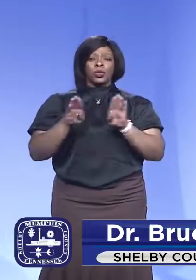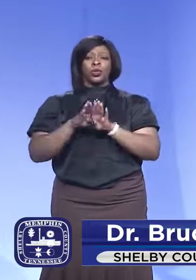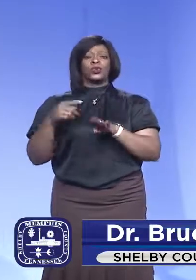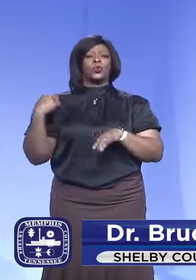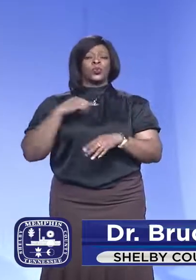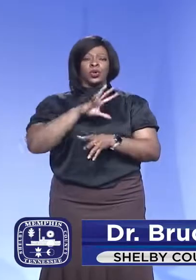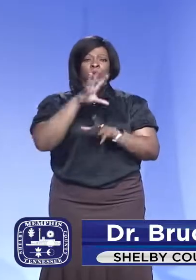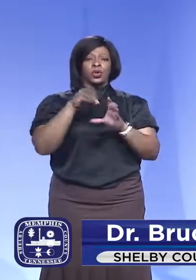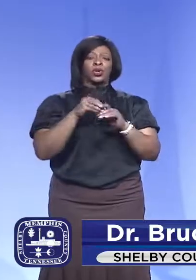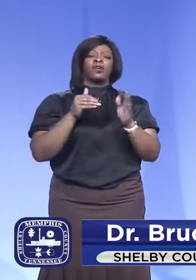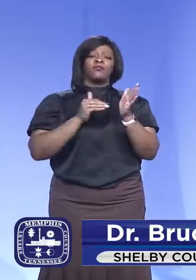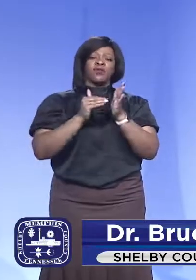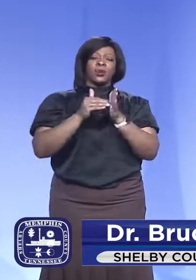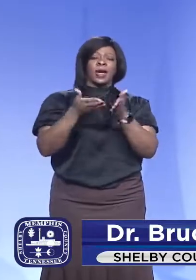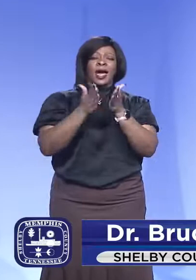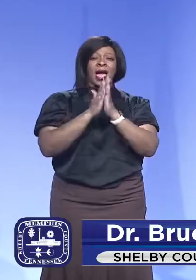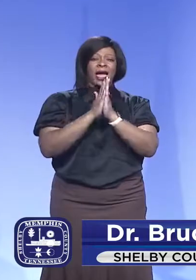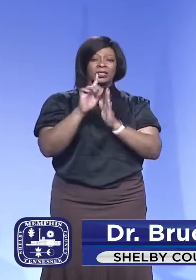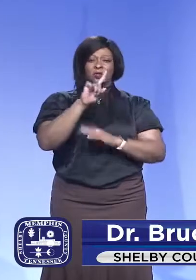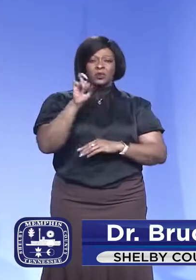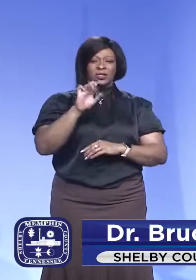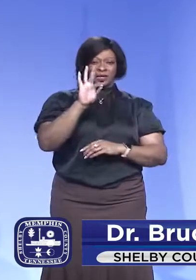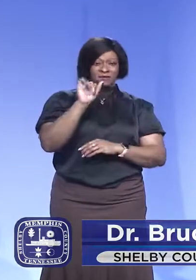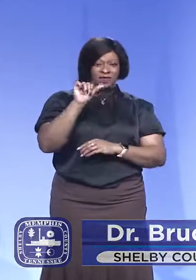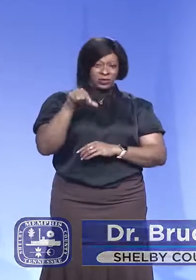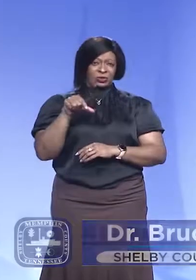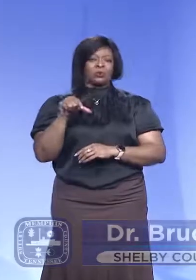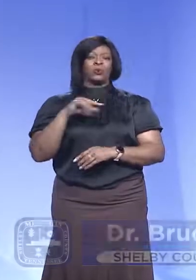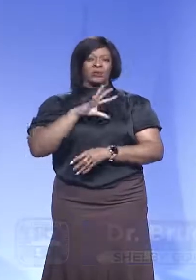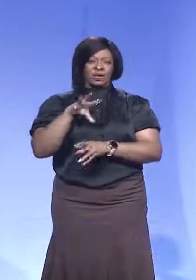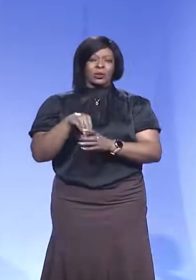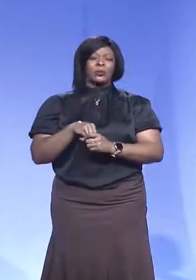included a frequently asked question